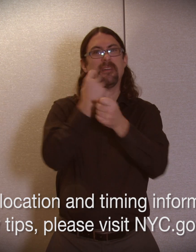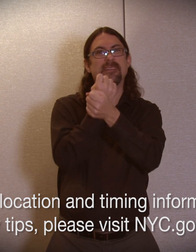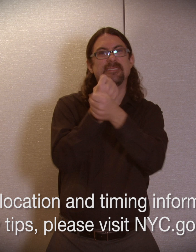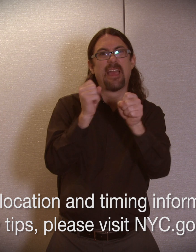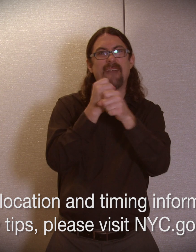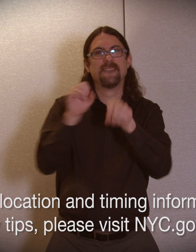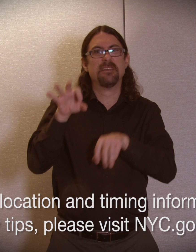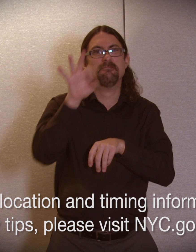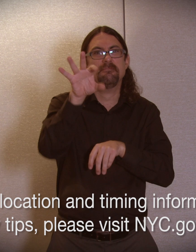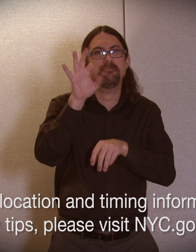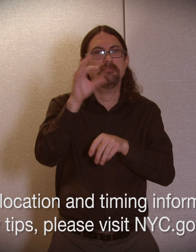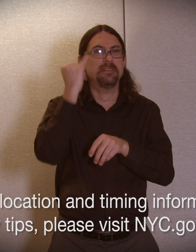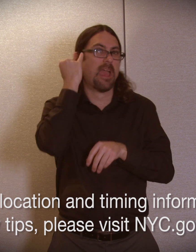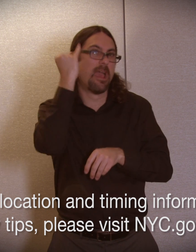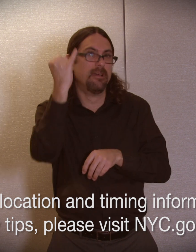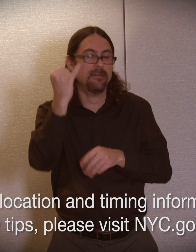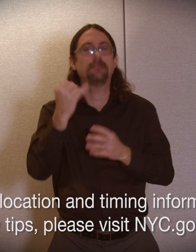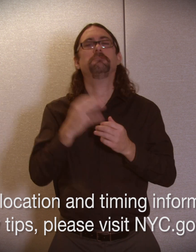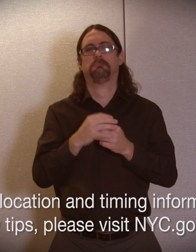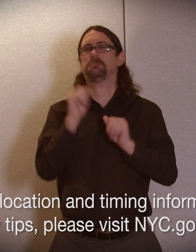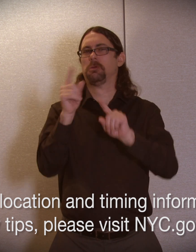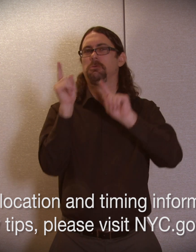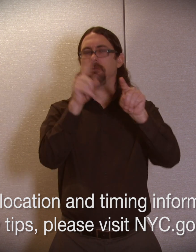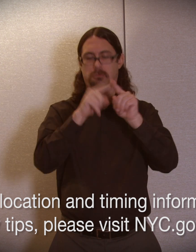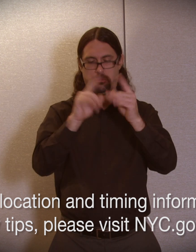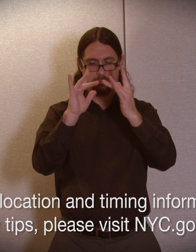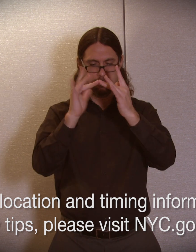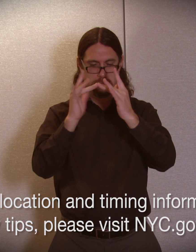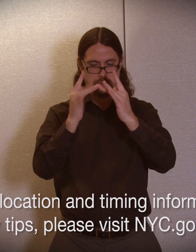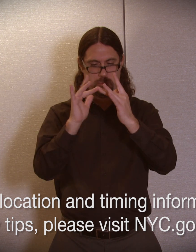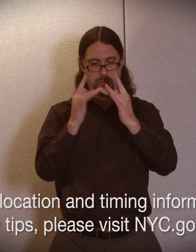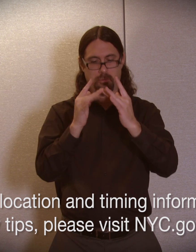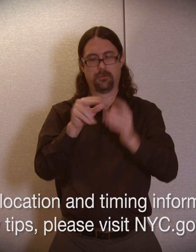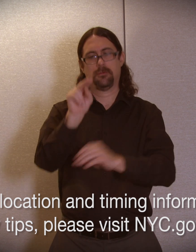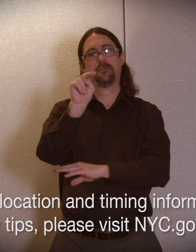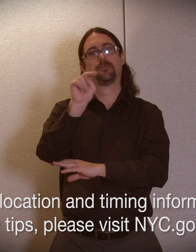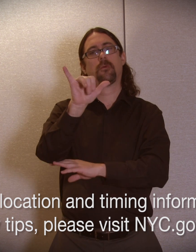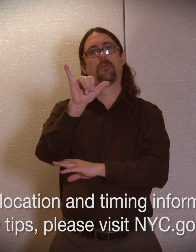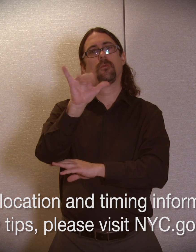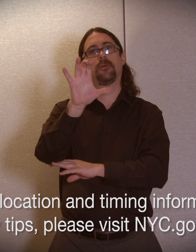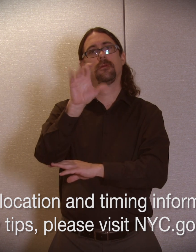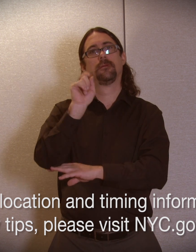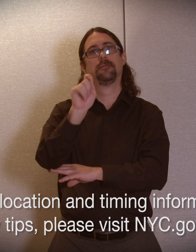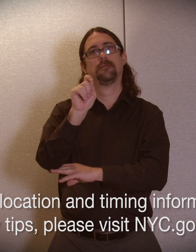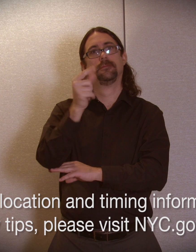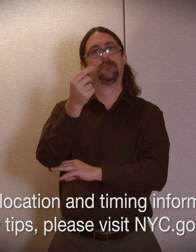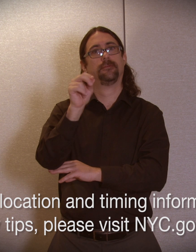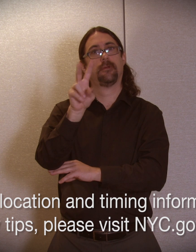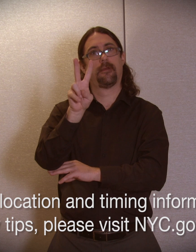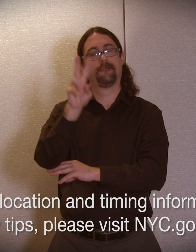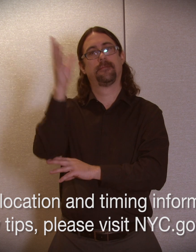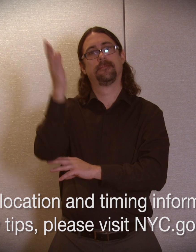For specific location and timing information, as well as safety tips, please visit nyc.gov slash